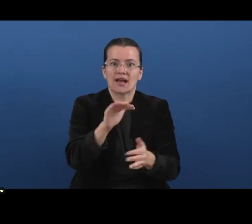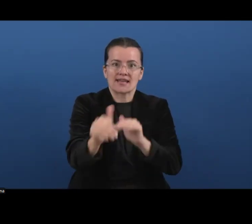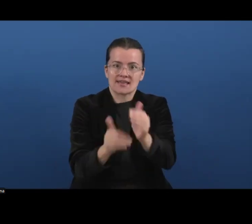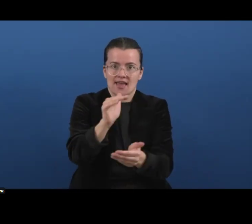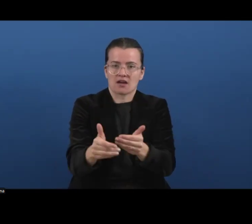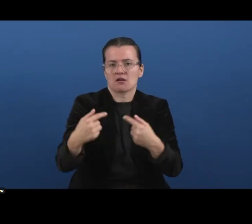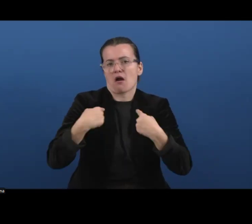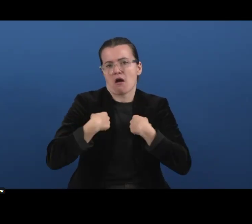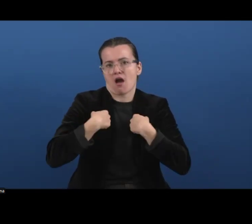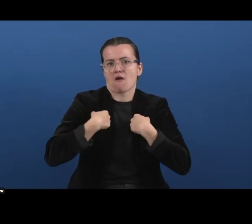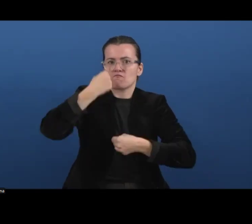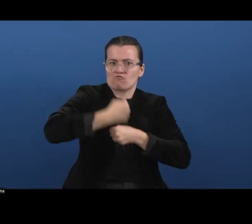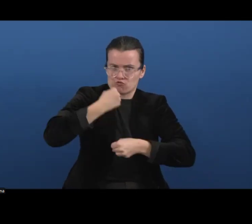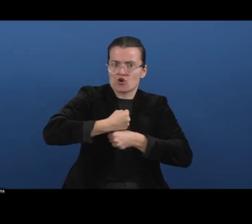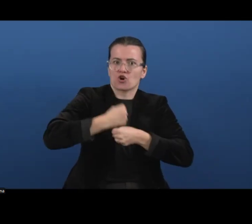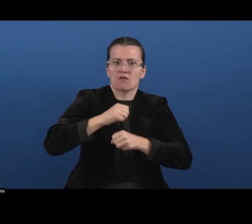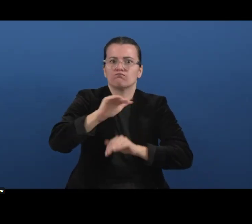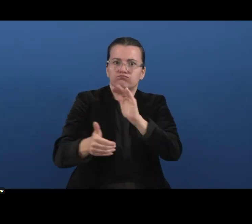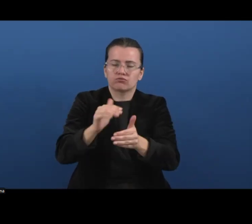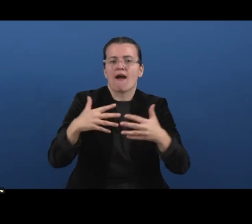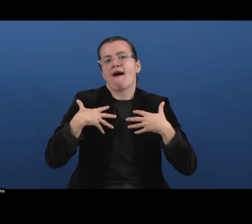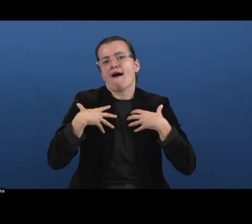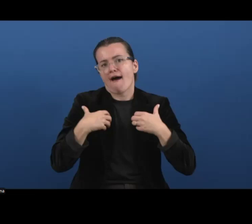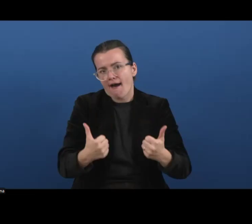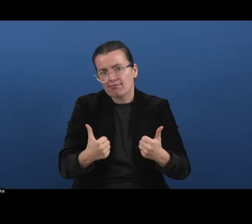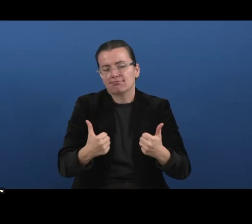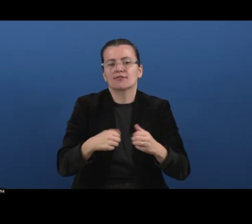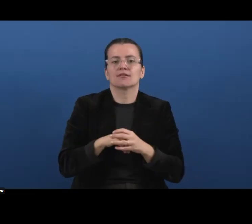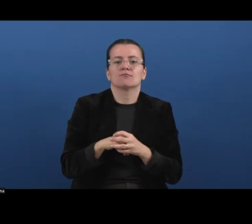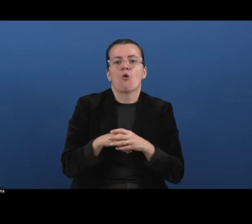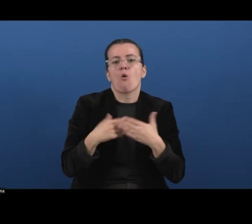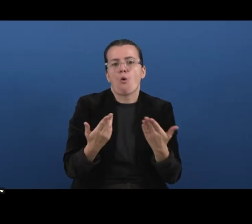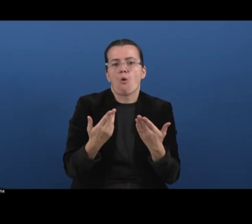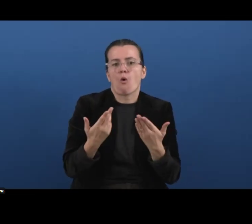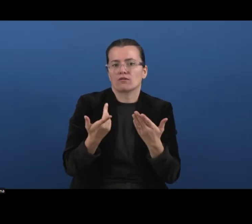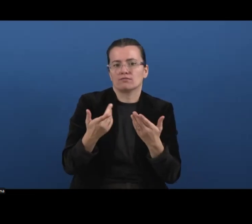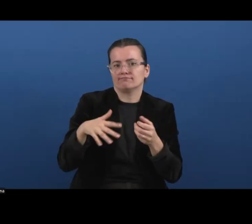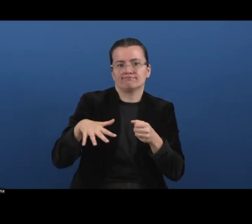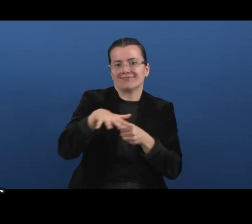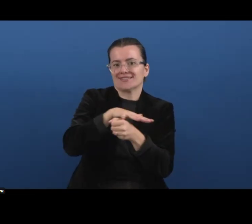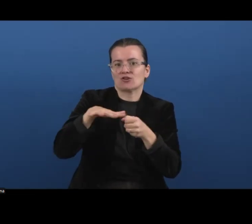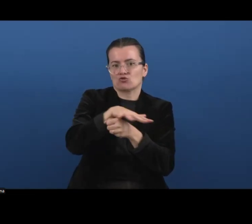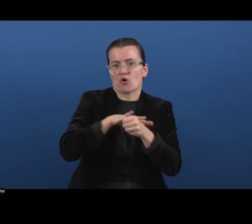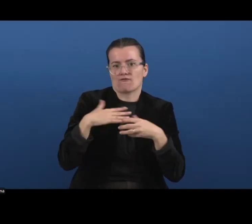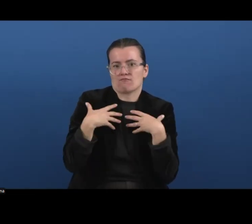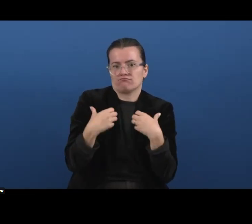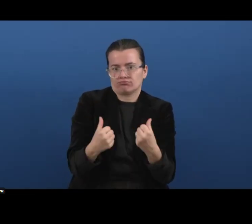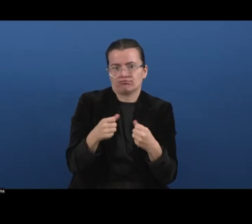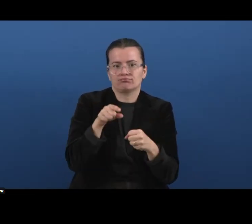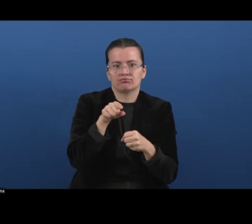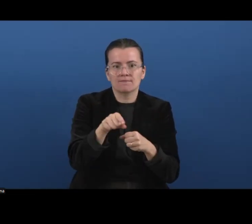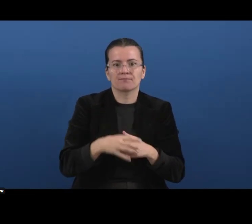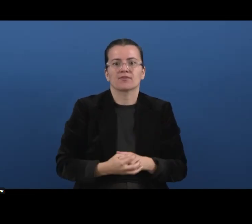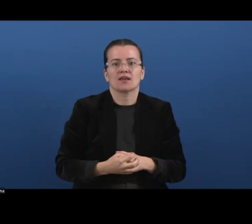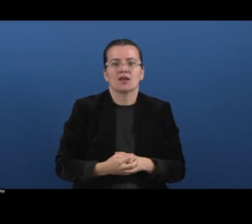or educational sector. Then the next option is I receive care and I am employed.